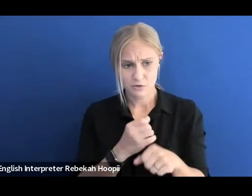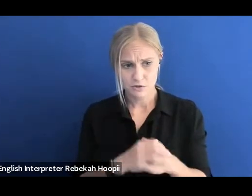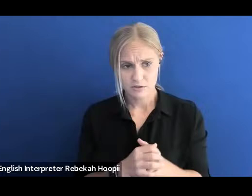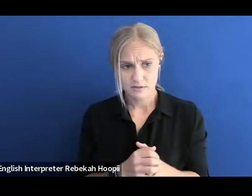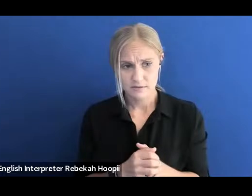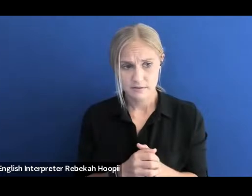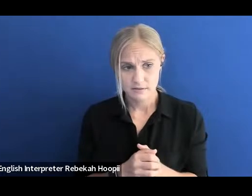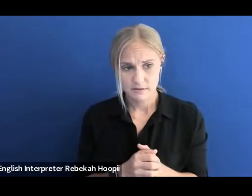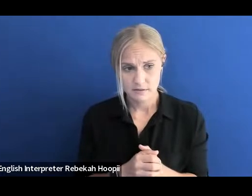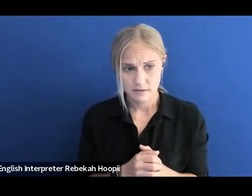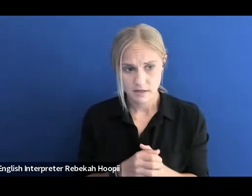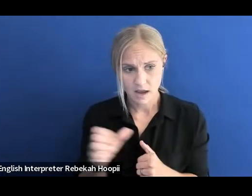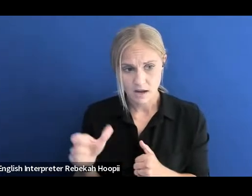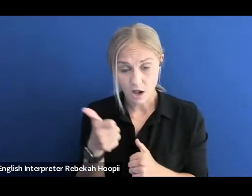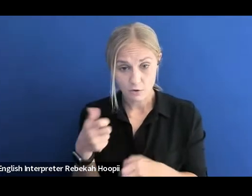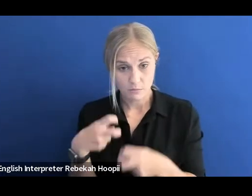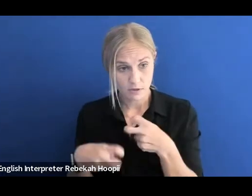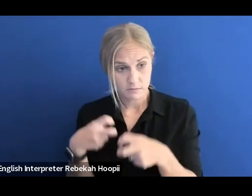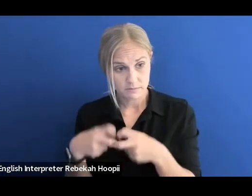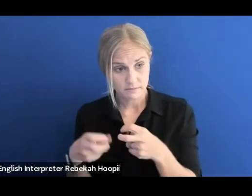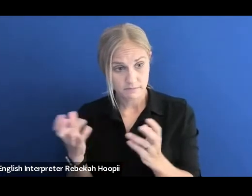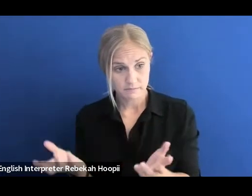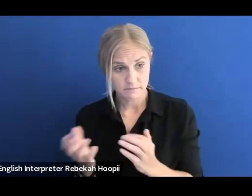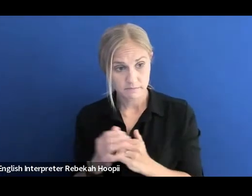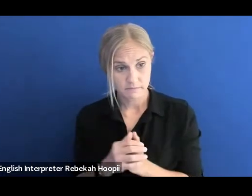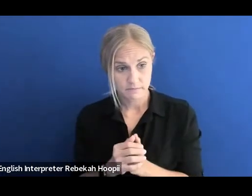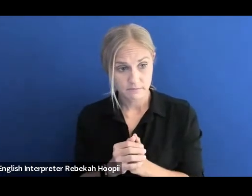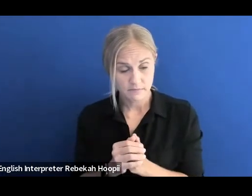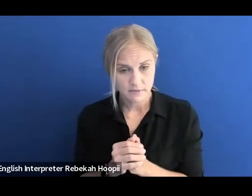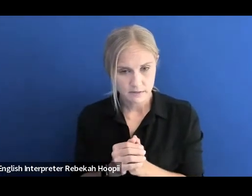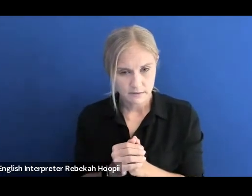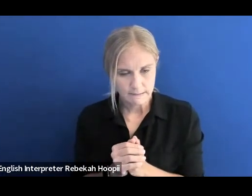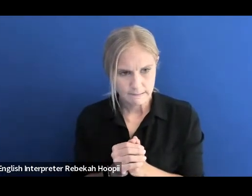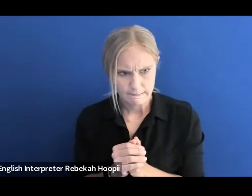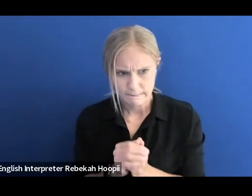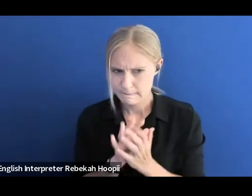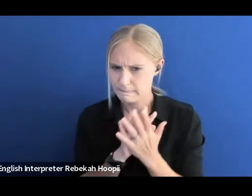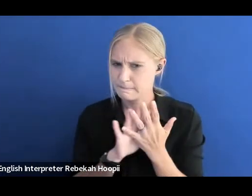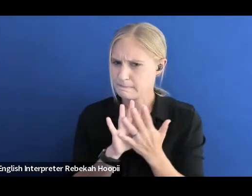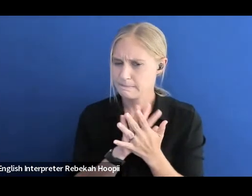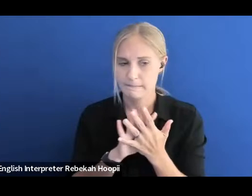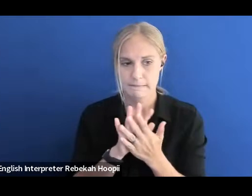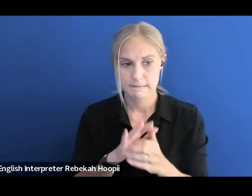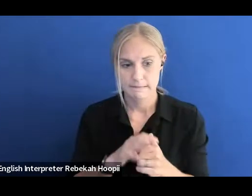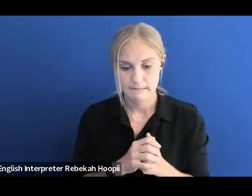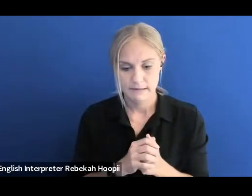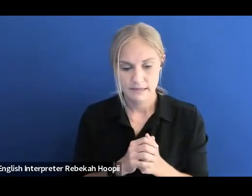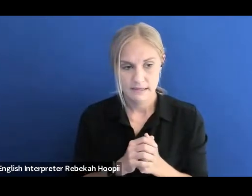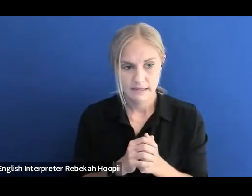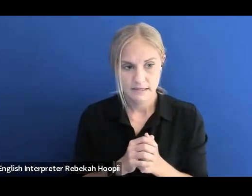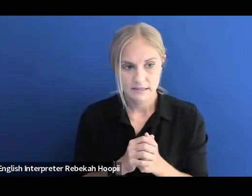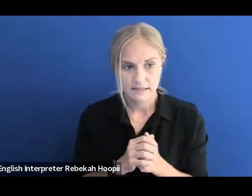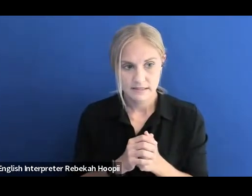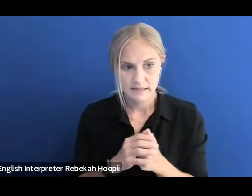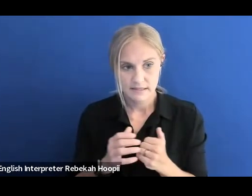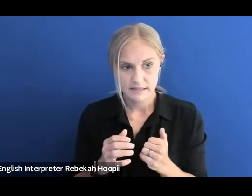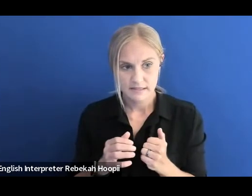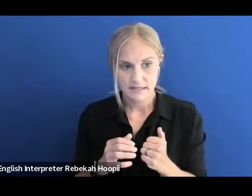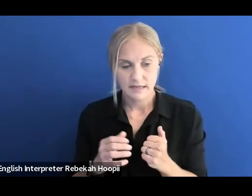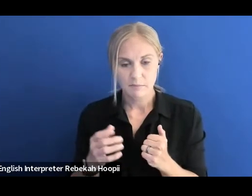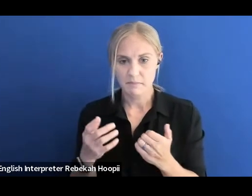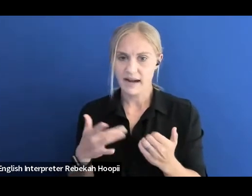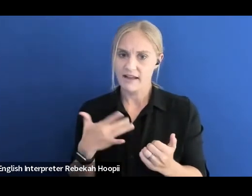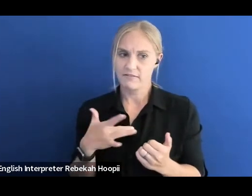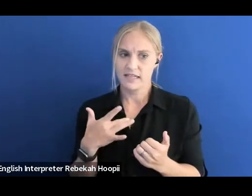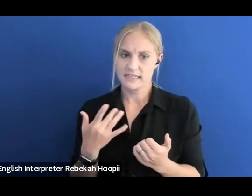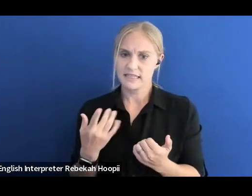community for many years was the issue of the depleted uranium. There was finally the admission of that, but then there was the insult that